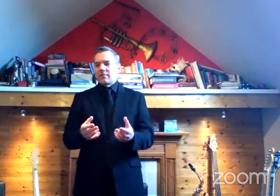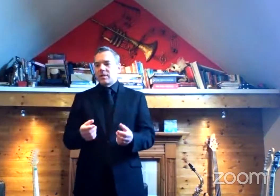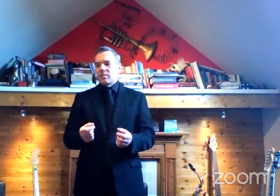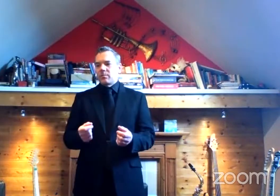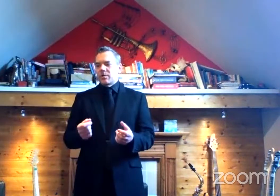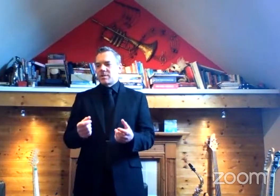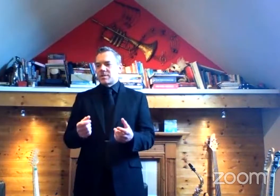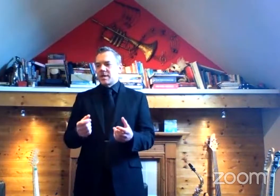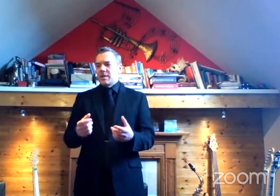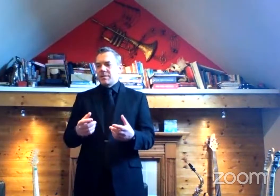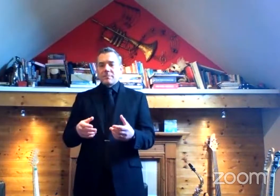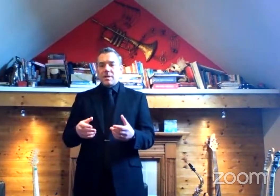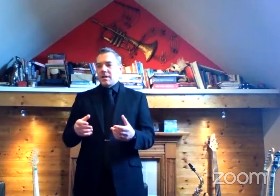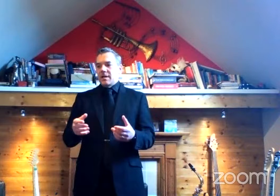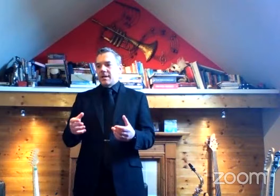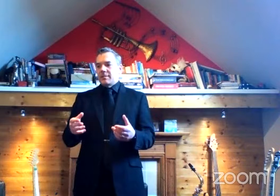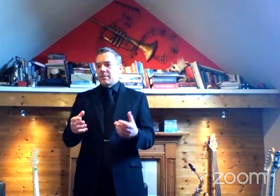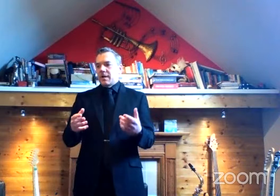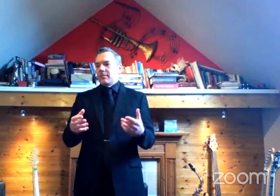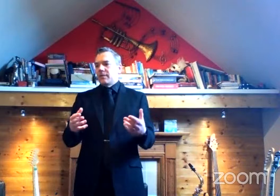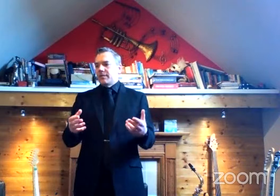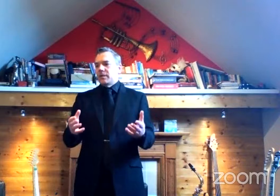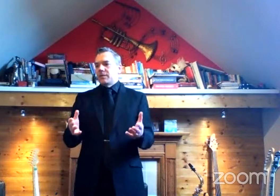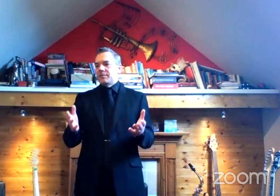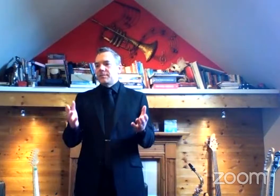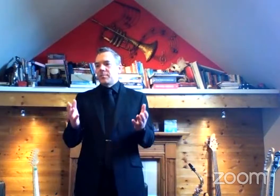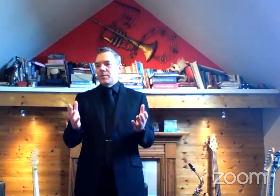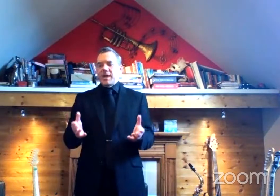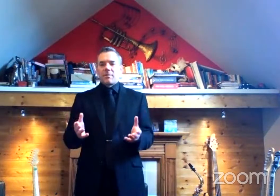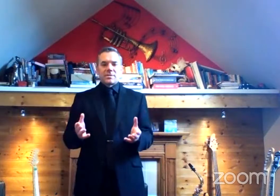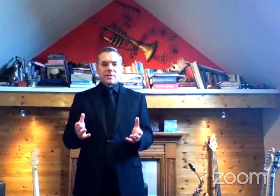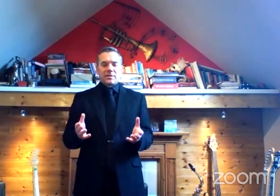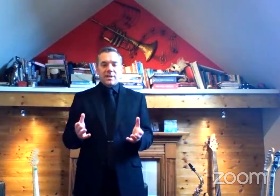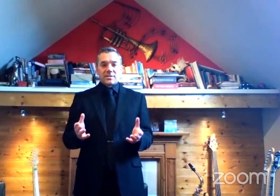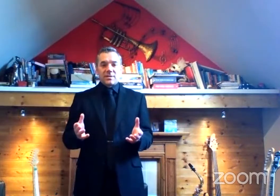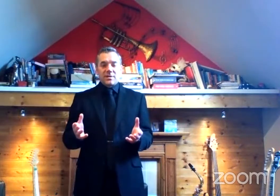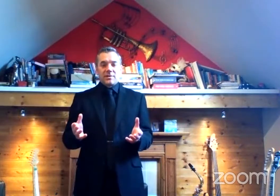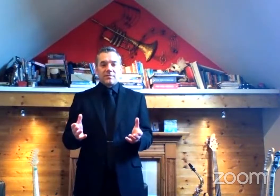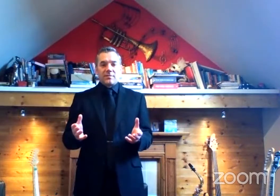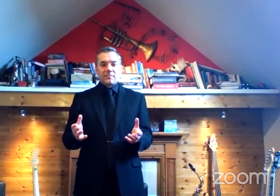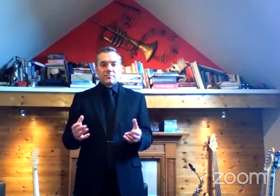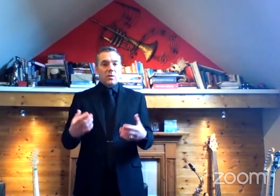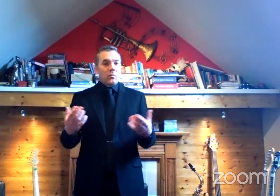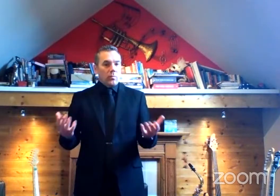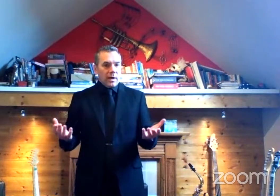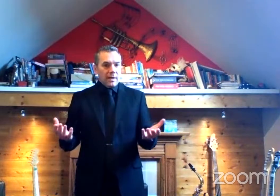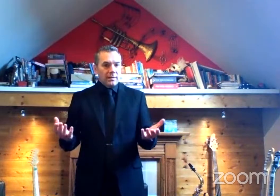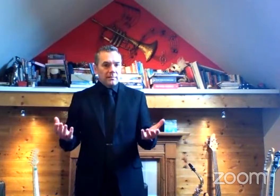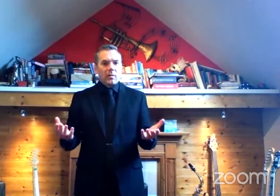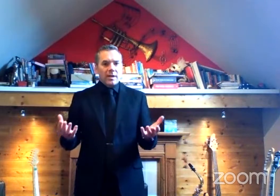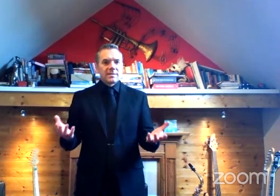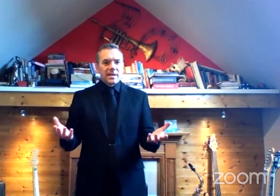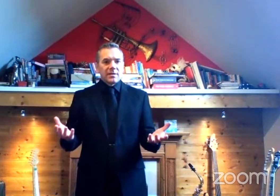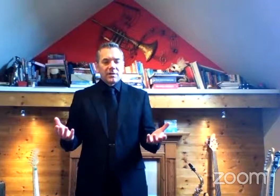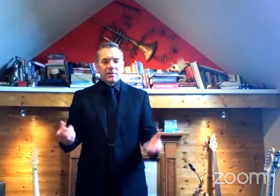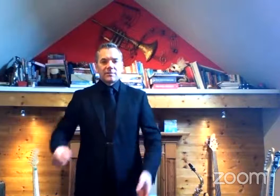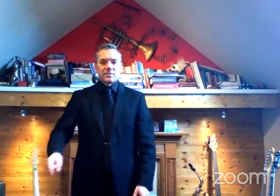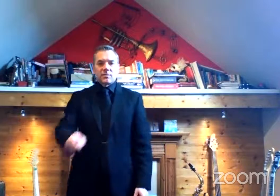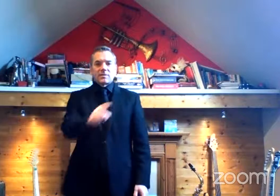around a little bit. We're going to say, I've lived for love, but now it's not. That's not enough. Why? Why is that not enough? So we're